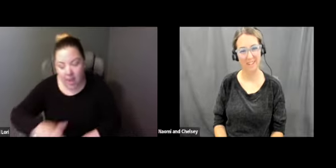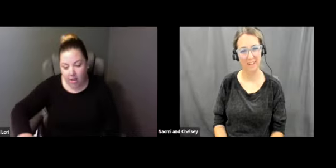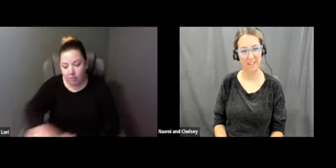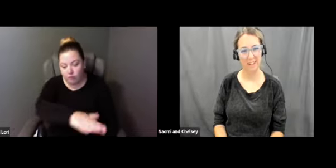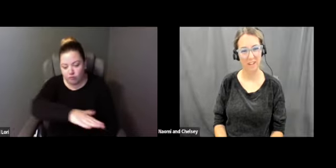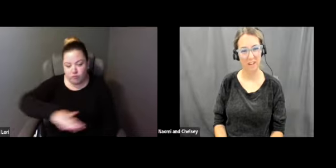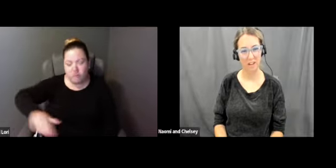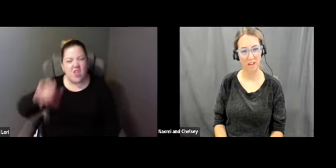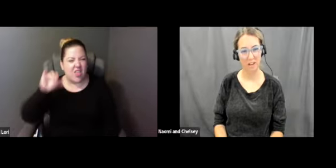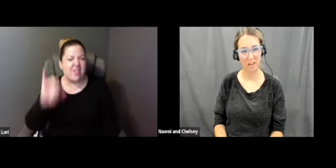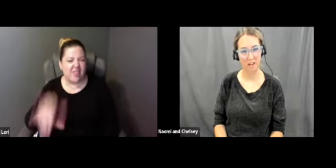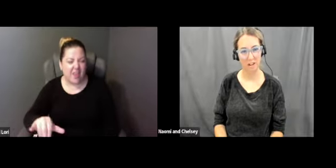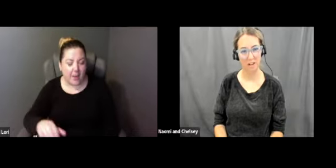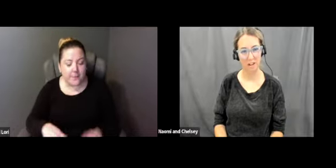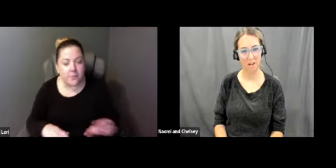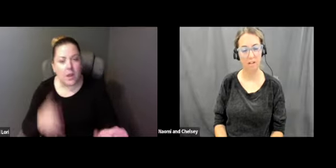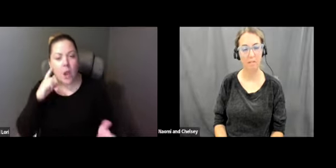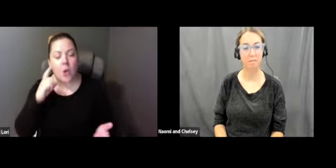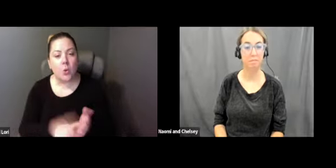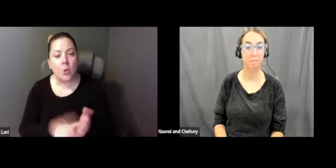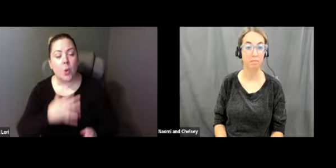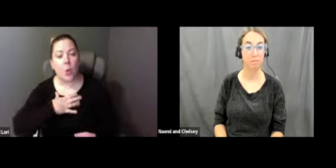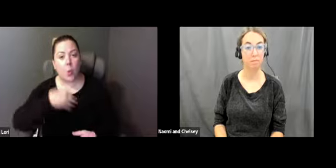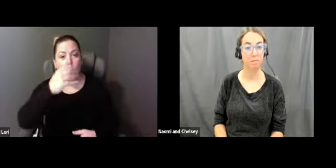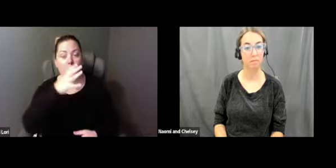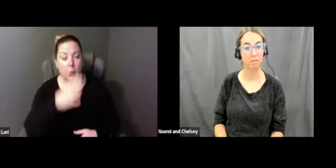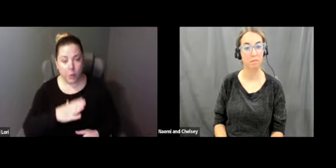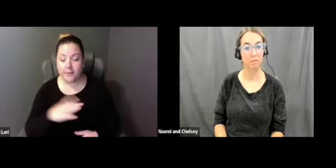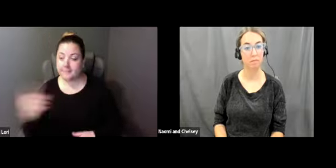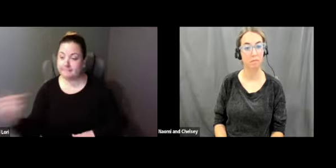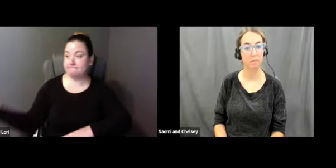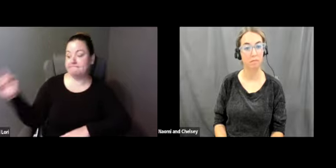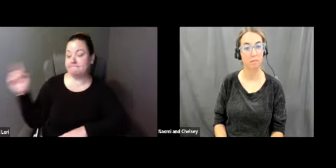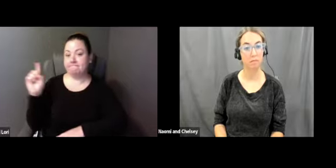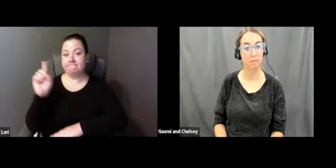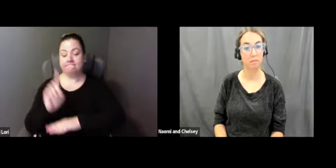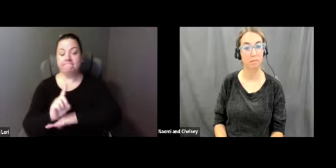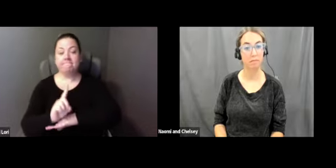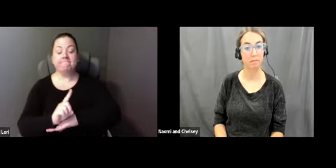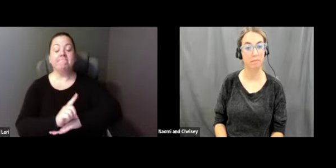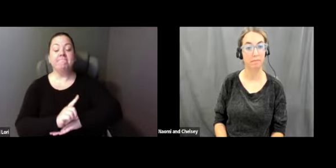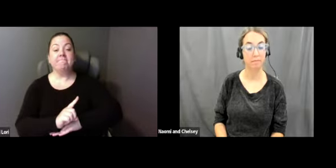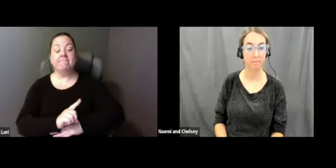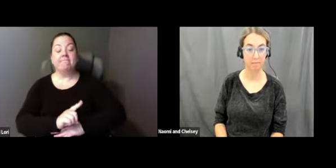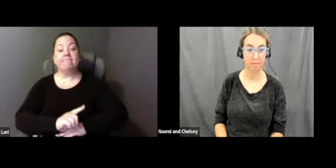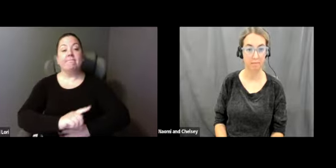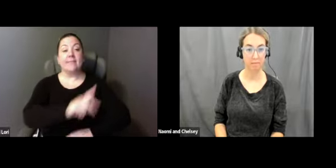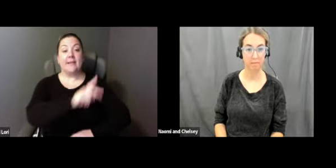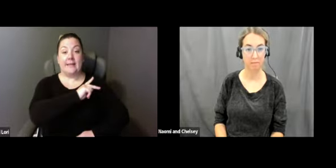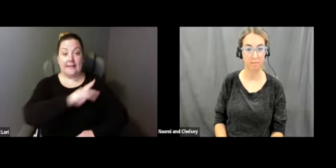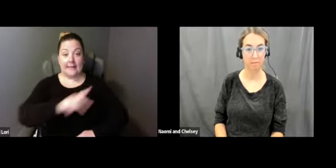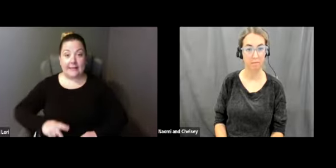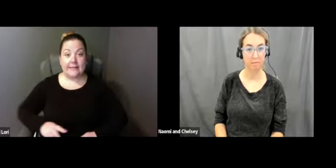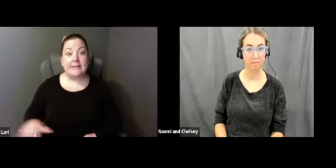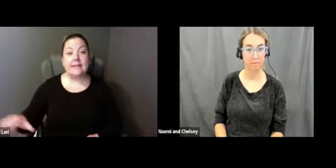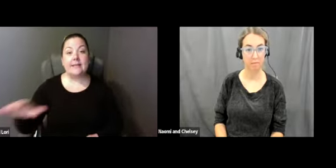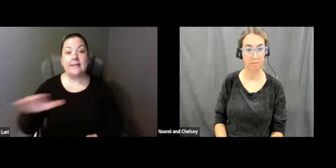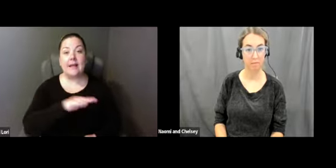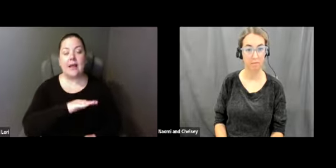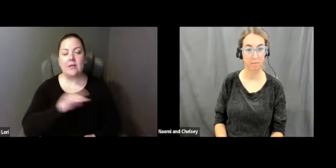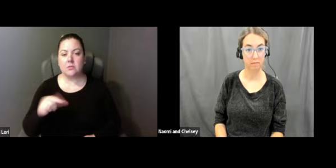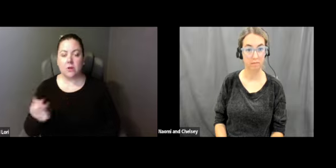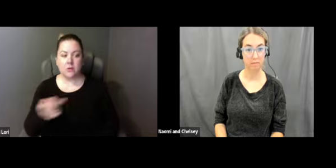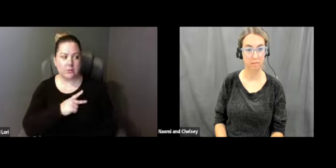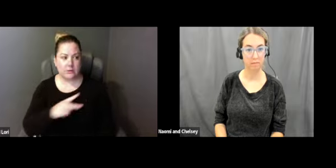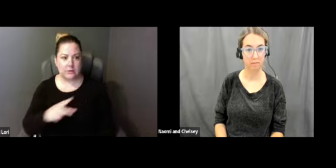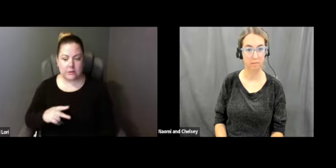noticed prominently white women in my class, as they were coming up, the size where they would produce was getting smaller and more restrictive. Instead